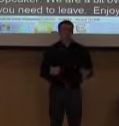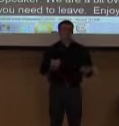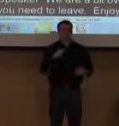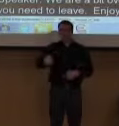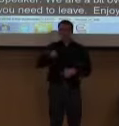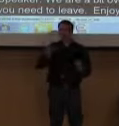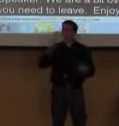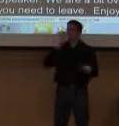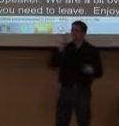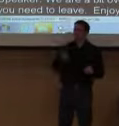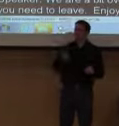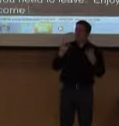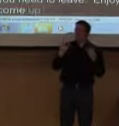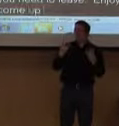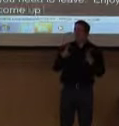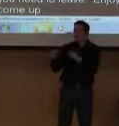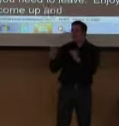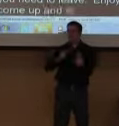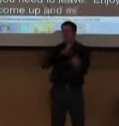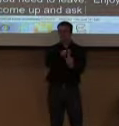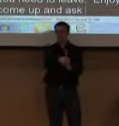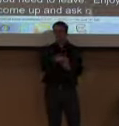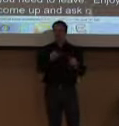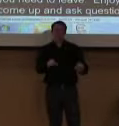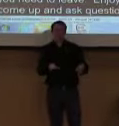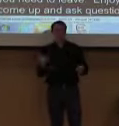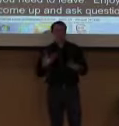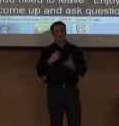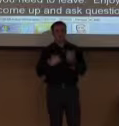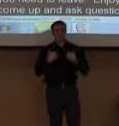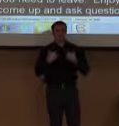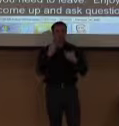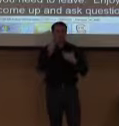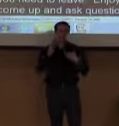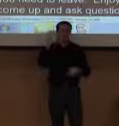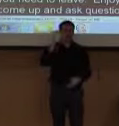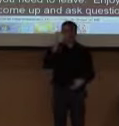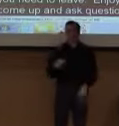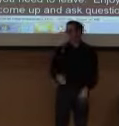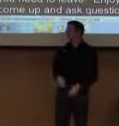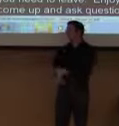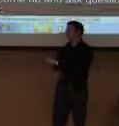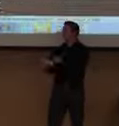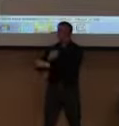you can see the many applications of potential that the project has going forward. And I